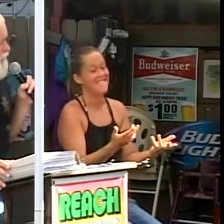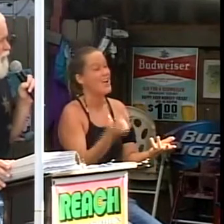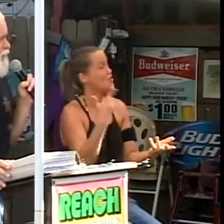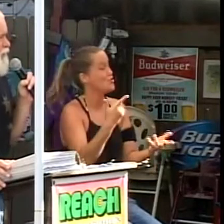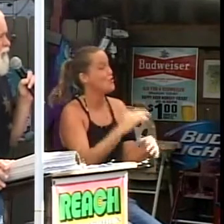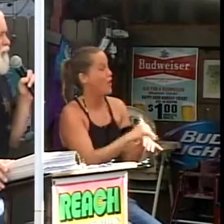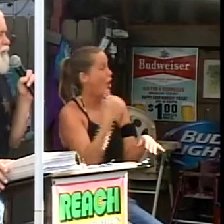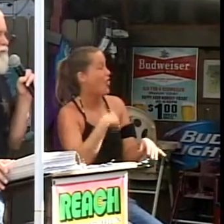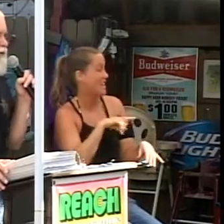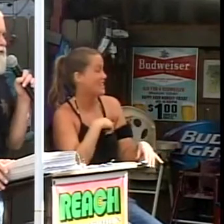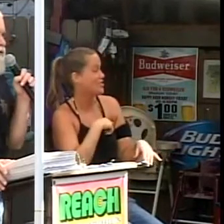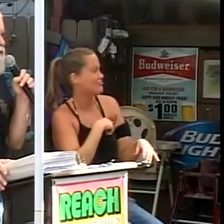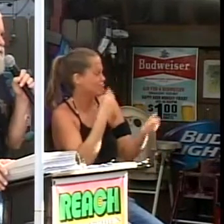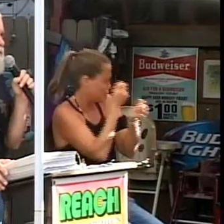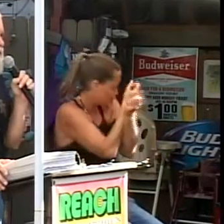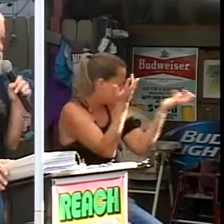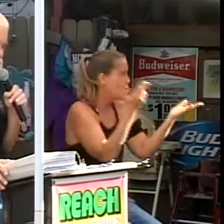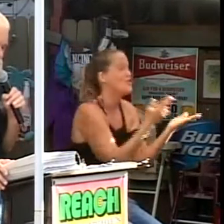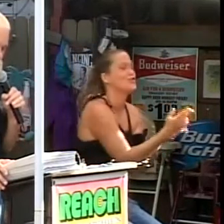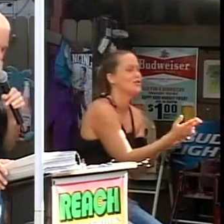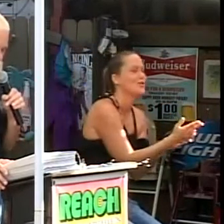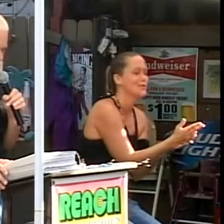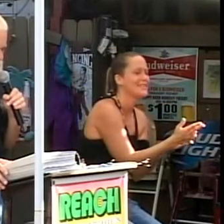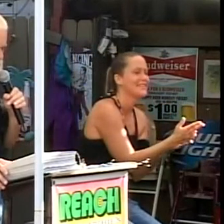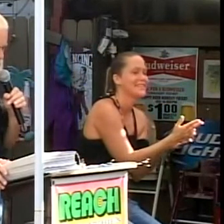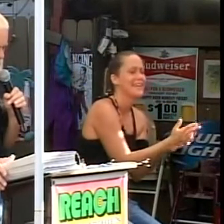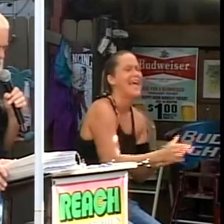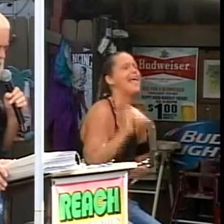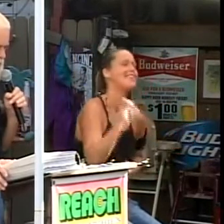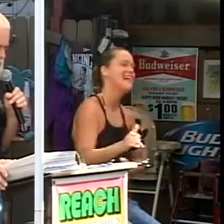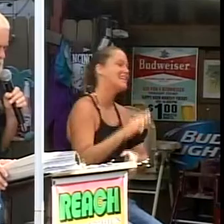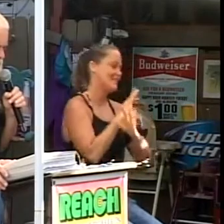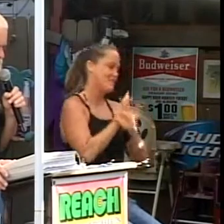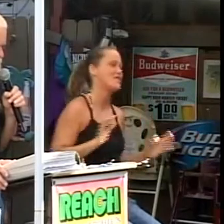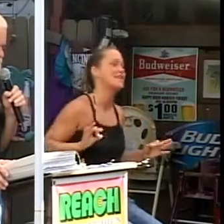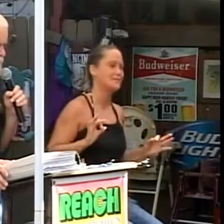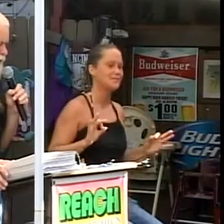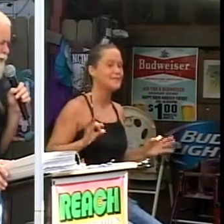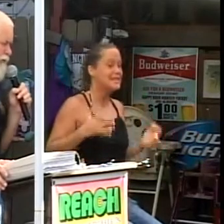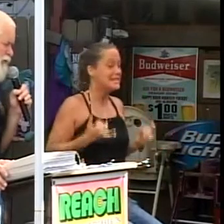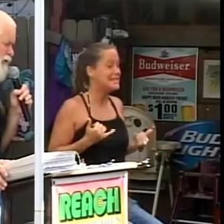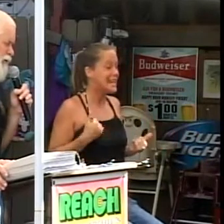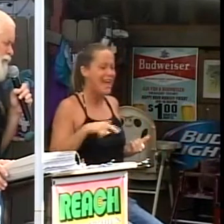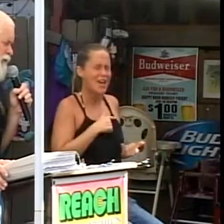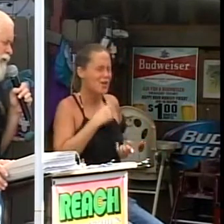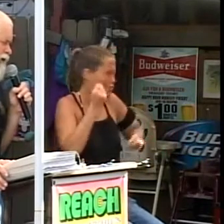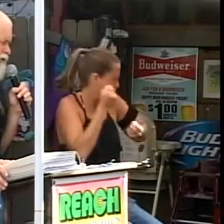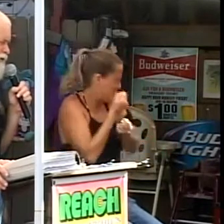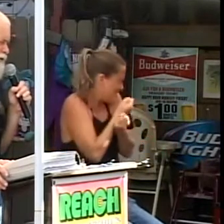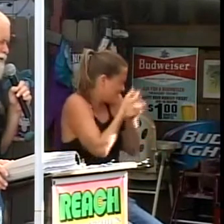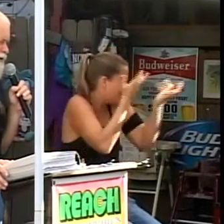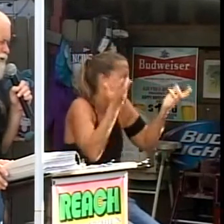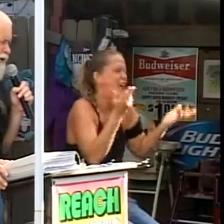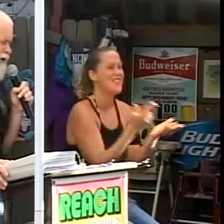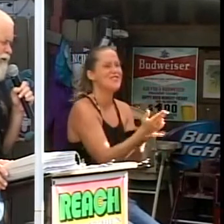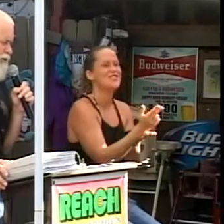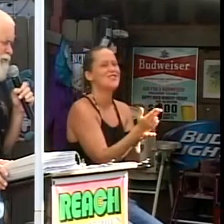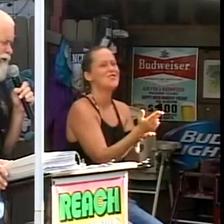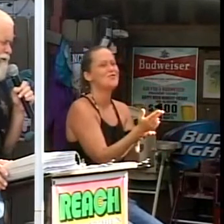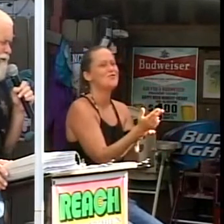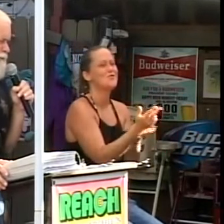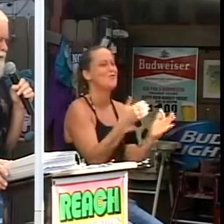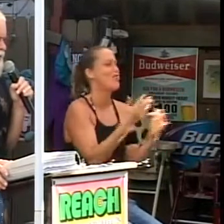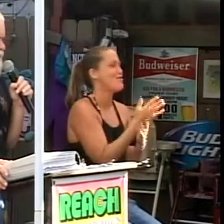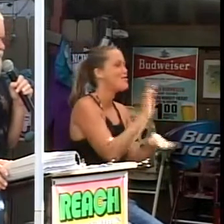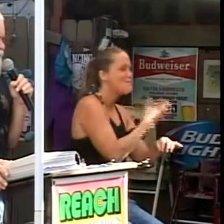It is not only restful, but it's freeing. So today, as we share the truth in song and in word, we ask you to just touch our hearts,